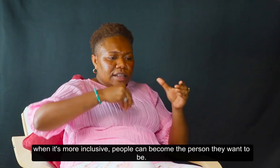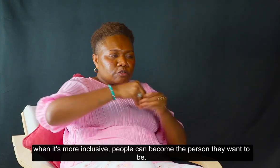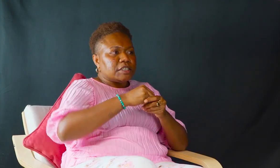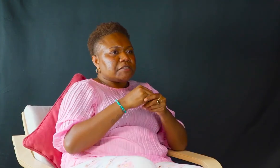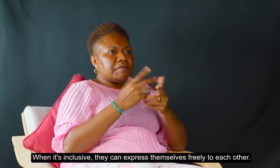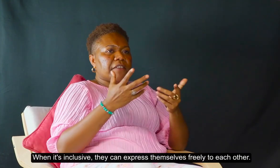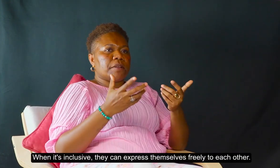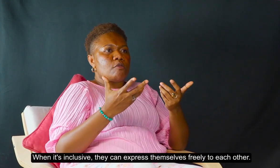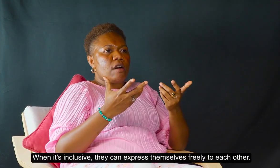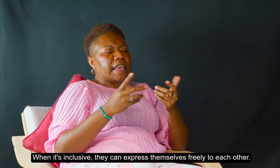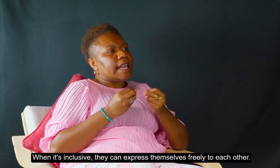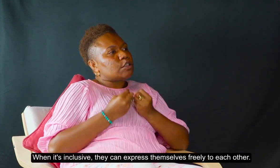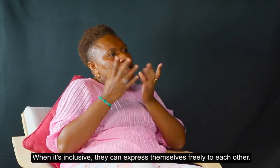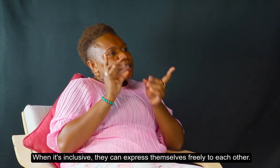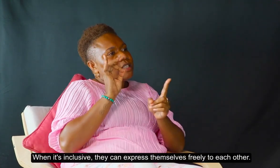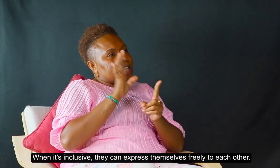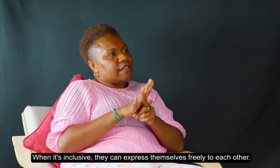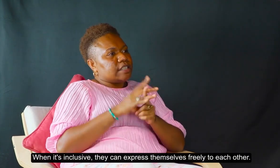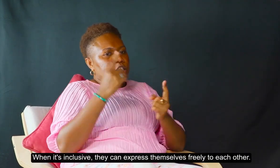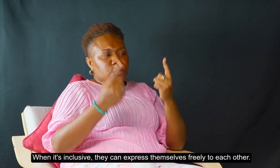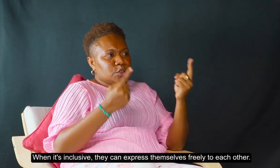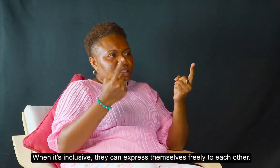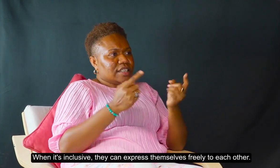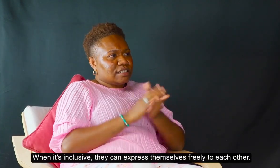be. When it's inclusive, they can express themselves freely to each other.